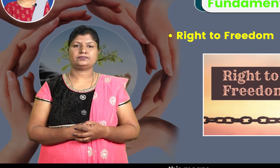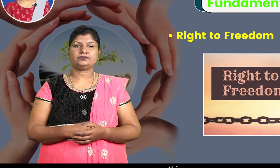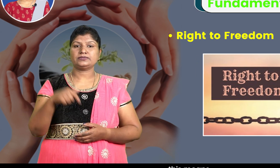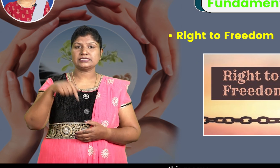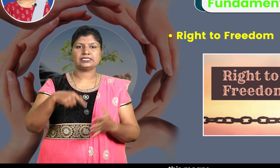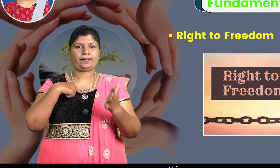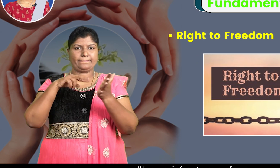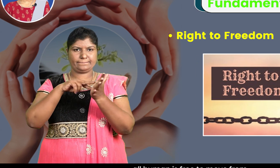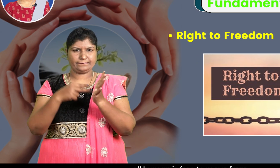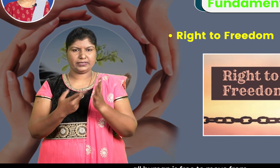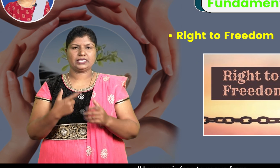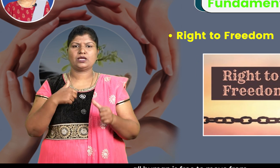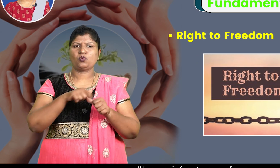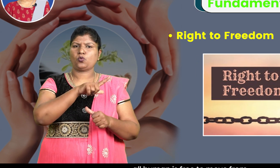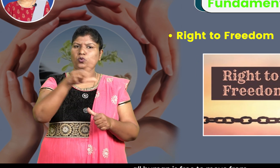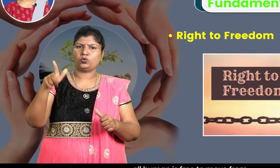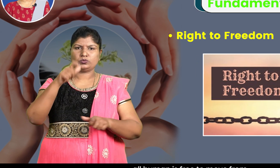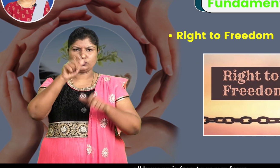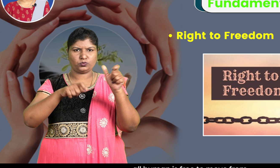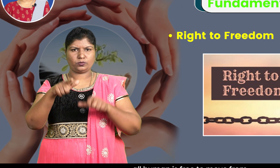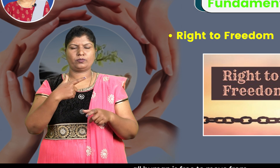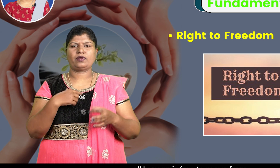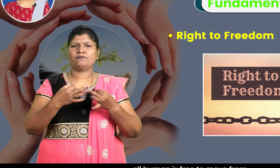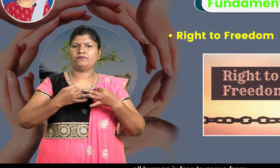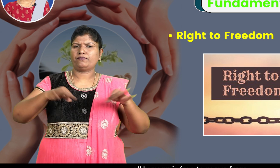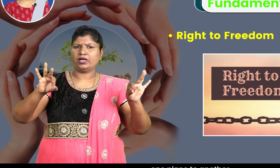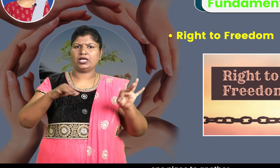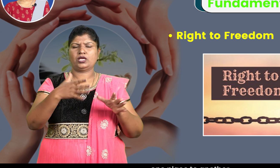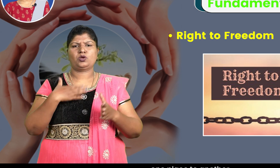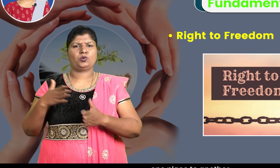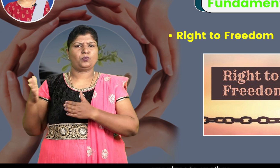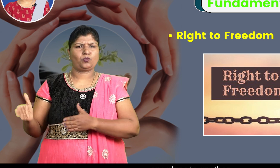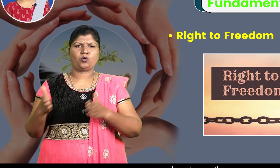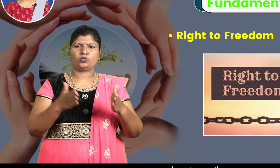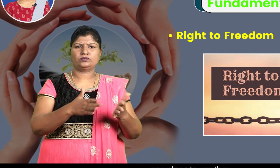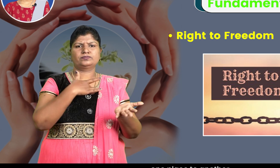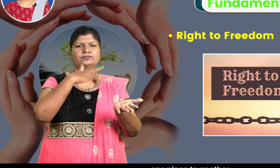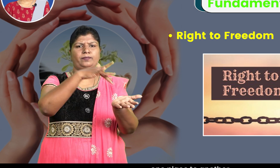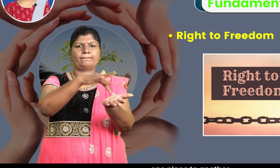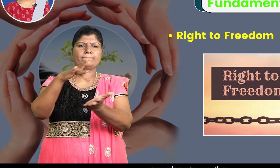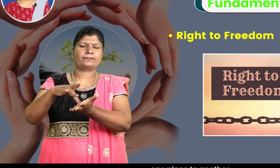This means all humans are free to move from one place to another.